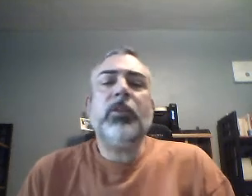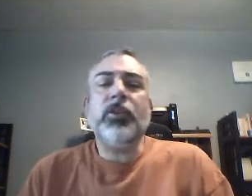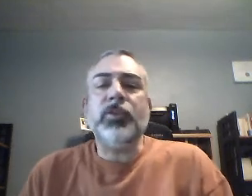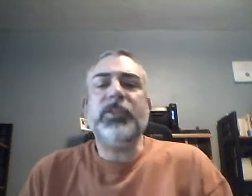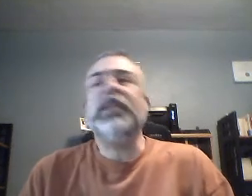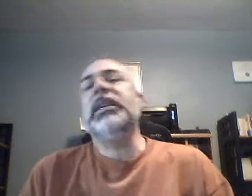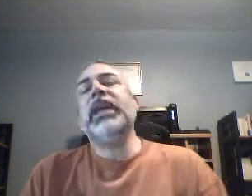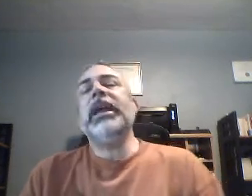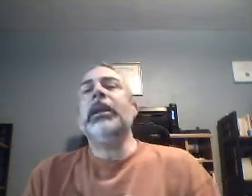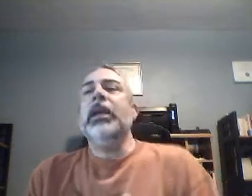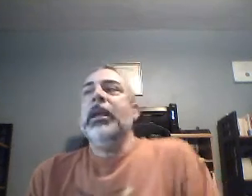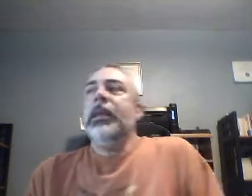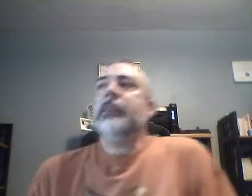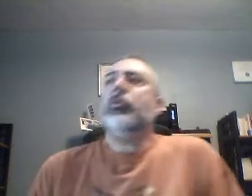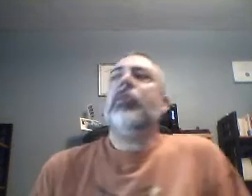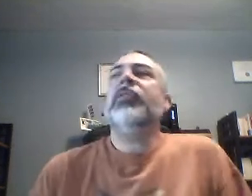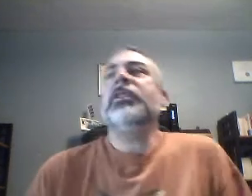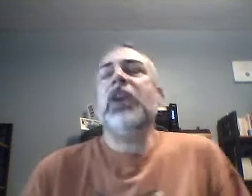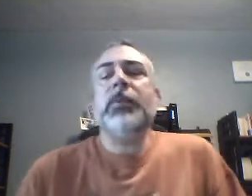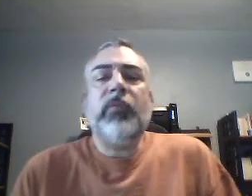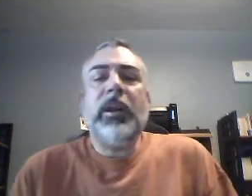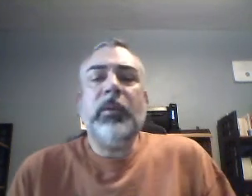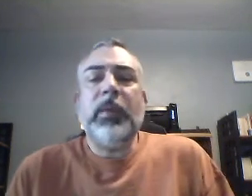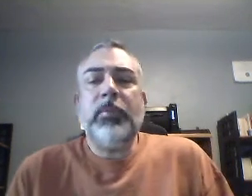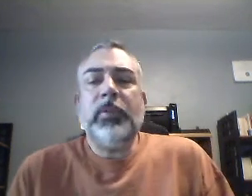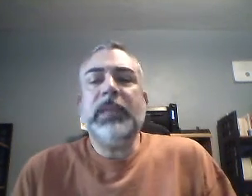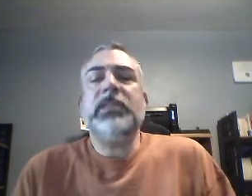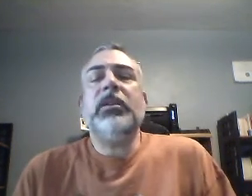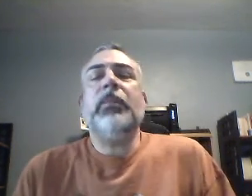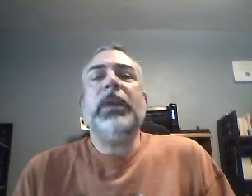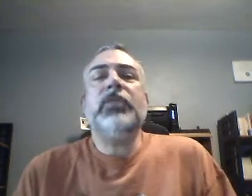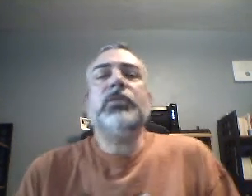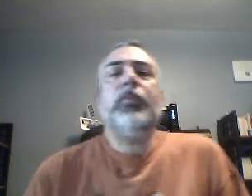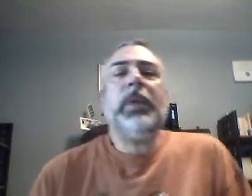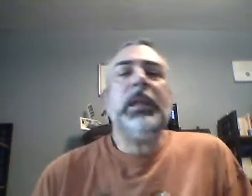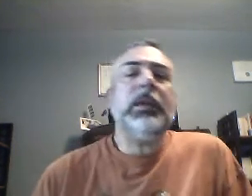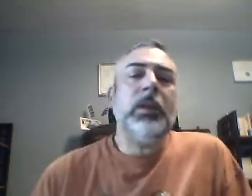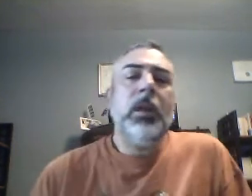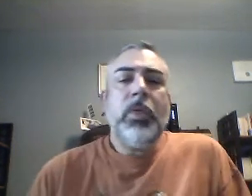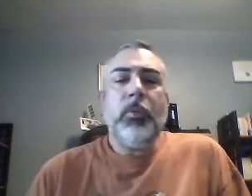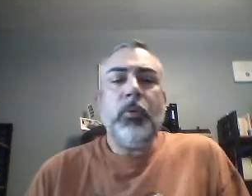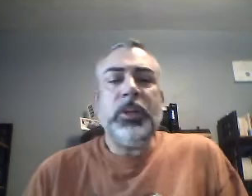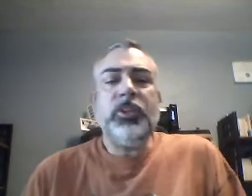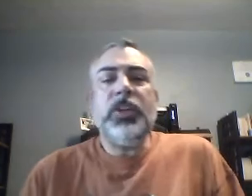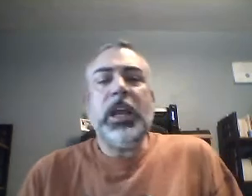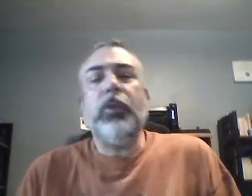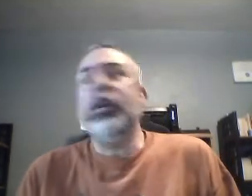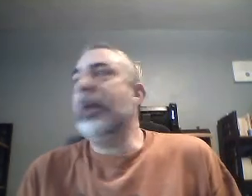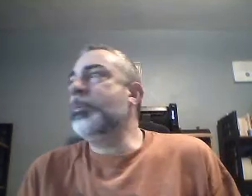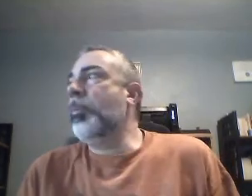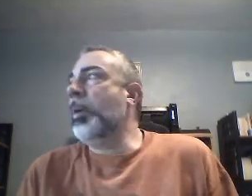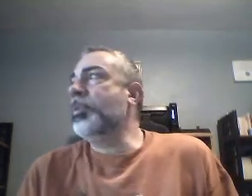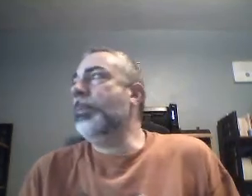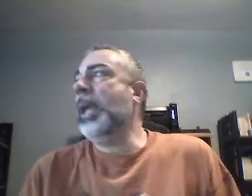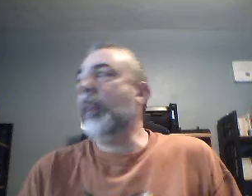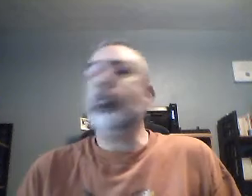larger cities. And these oftentimes were raided by police. The patrons were beaten, thrown in jail, names were published in